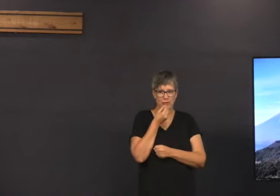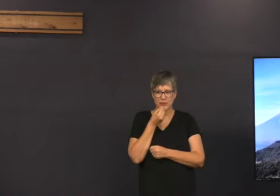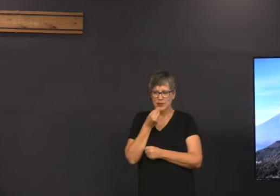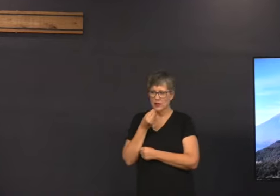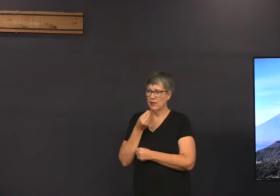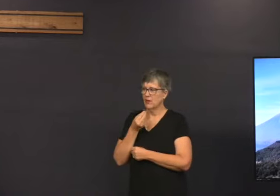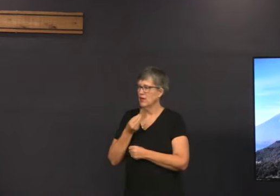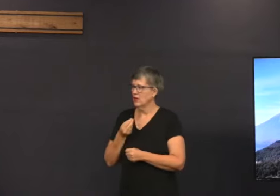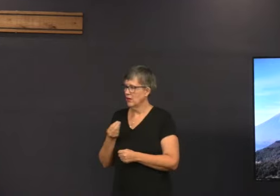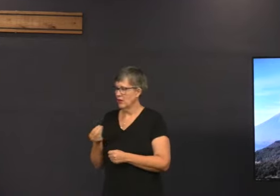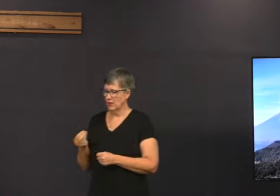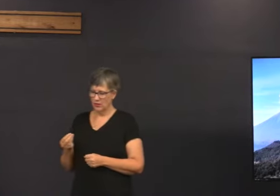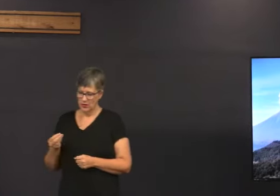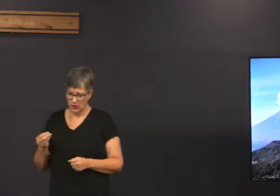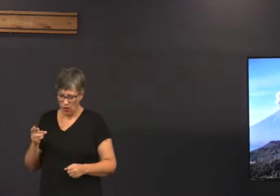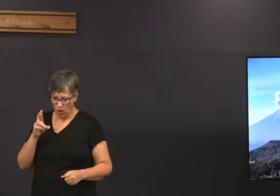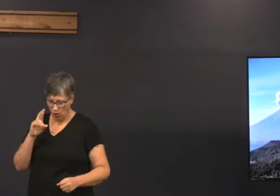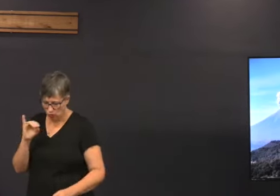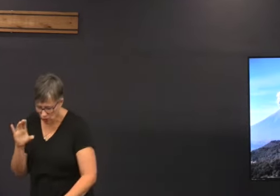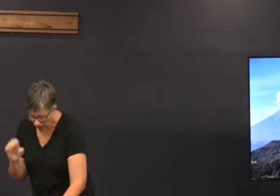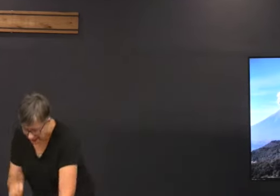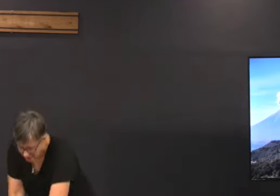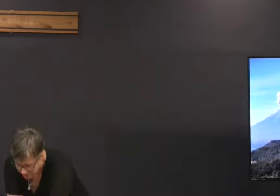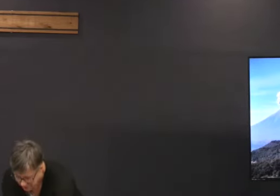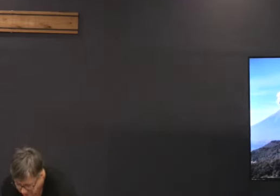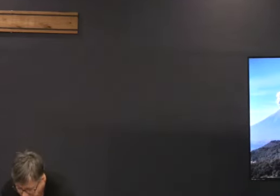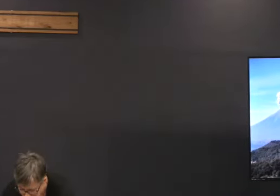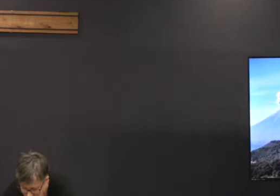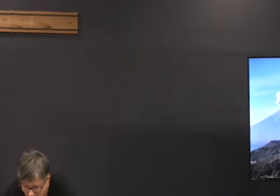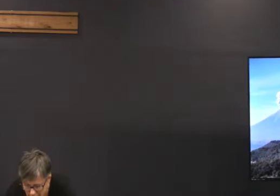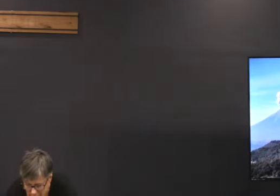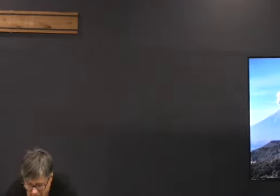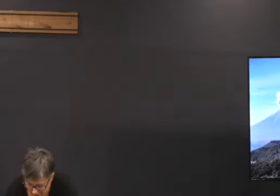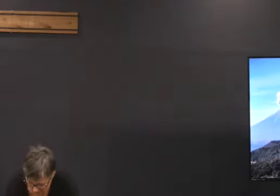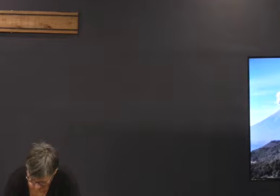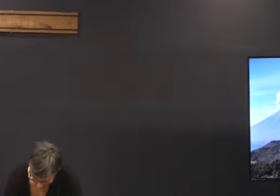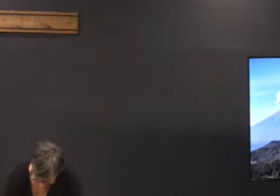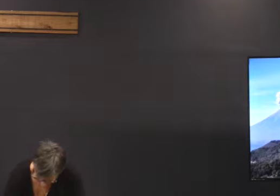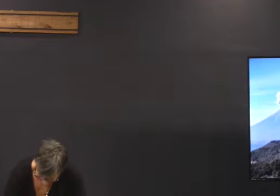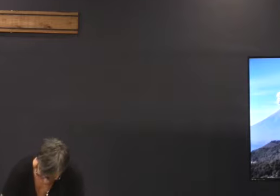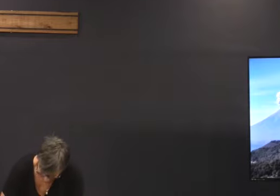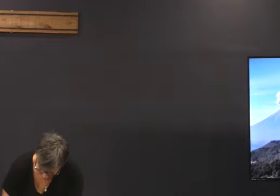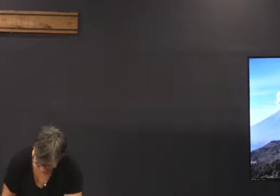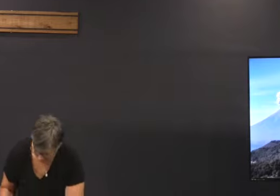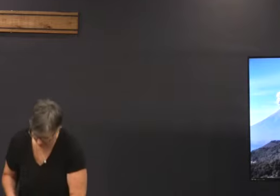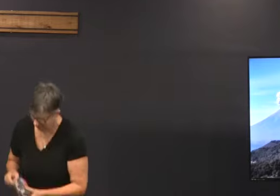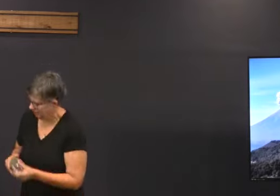pails of bags of food. We take rice.